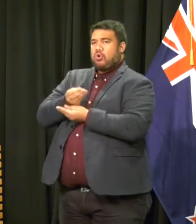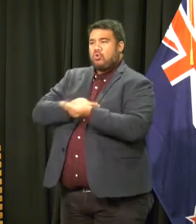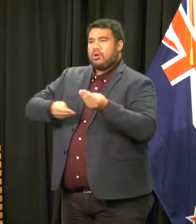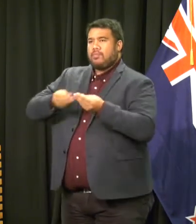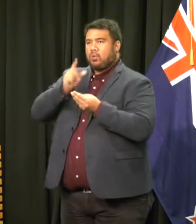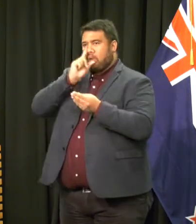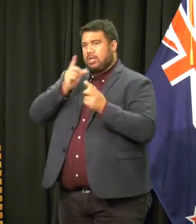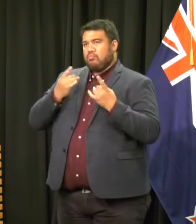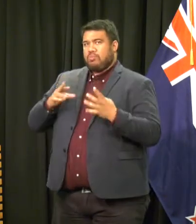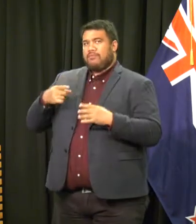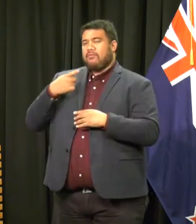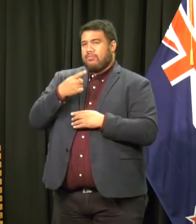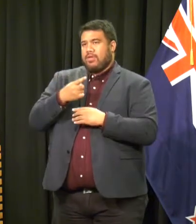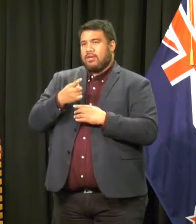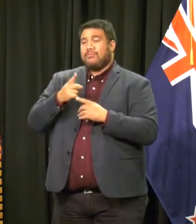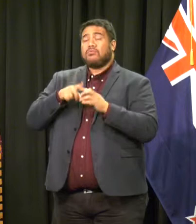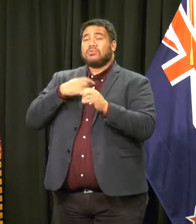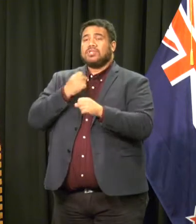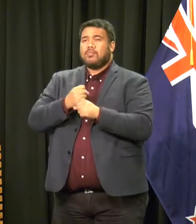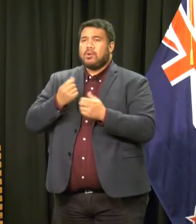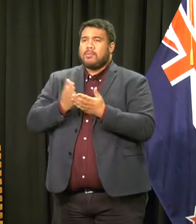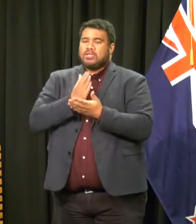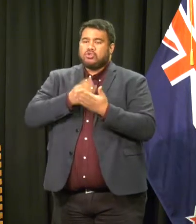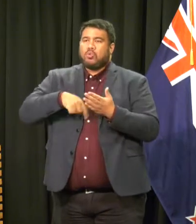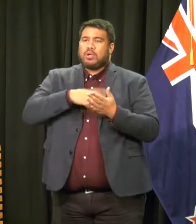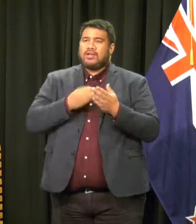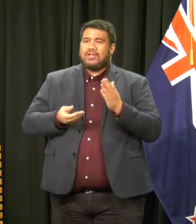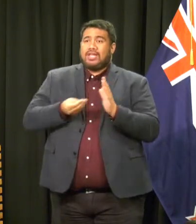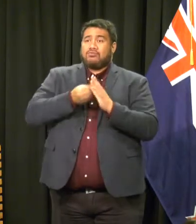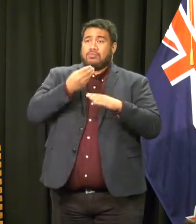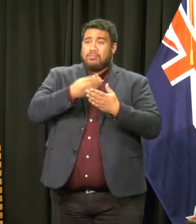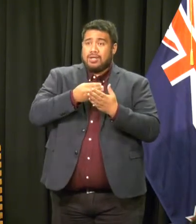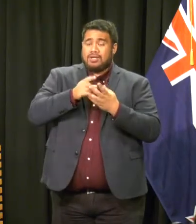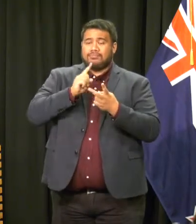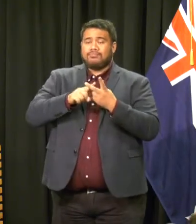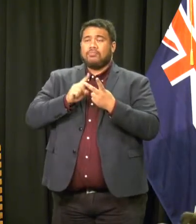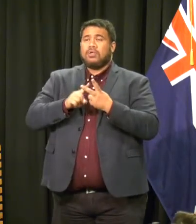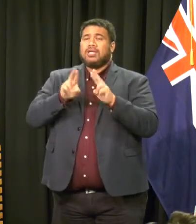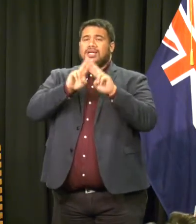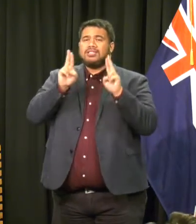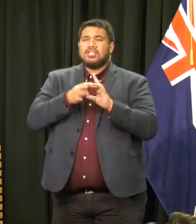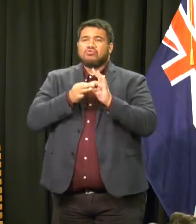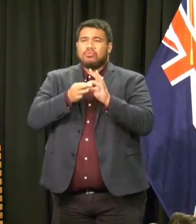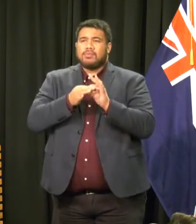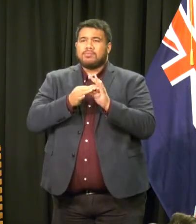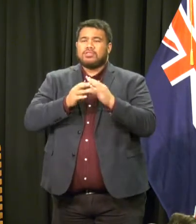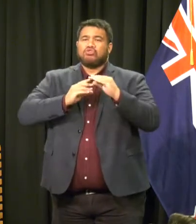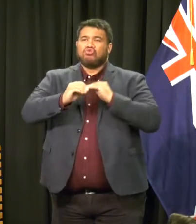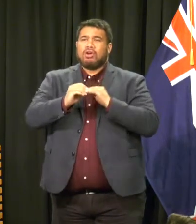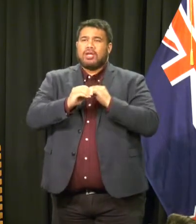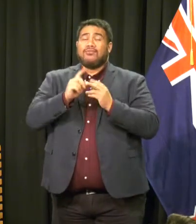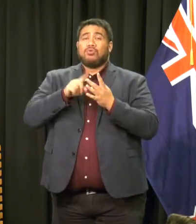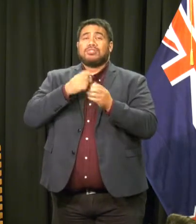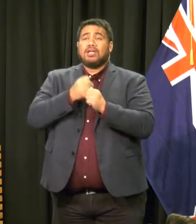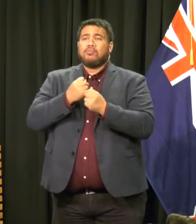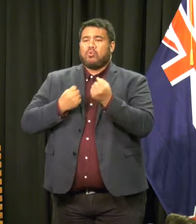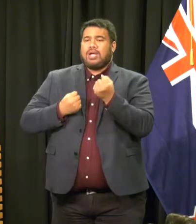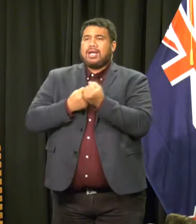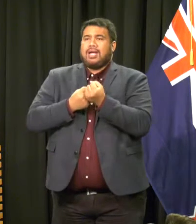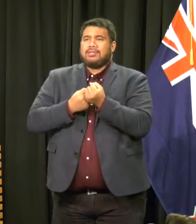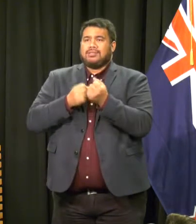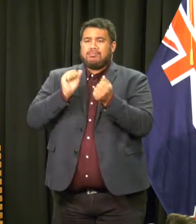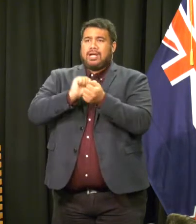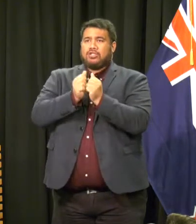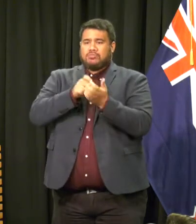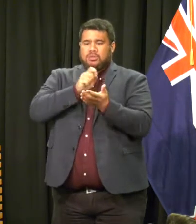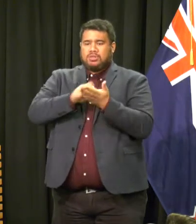challenge. Things like running surpluses, strengthening our trade and international relationships, such as the enhanced partnership I signed in Singapore